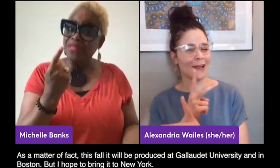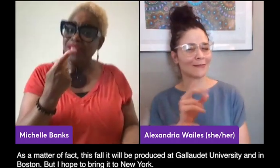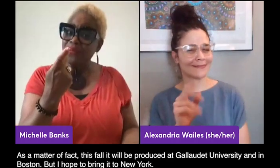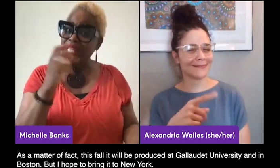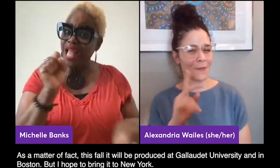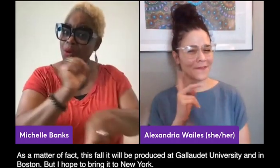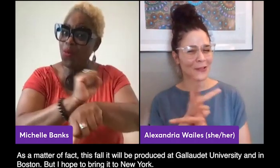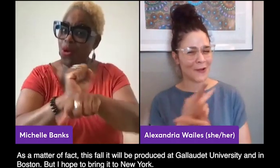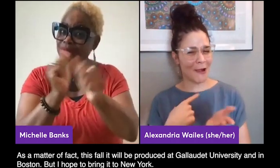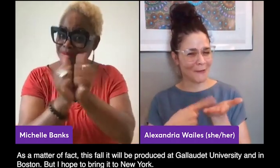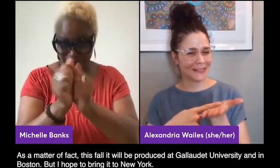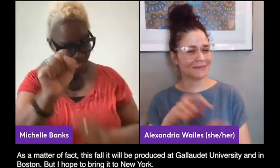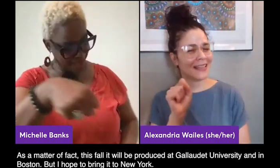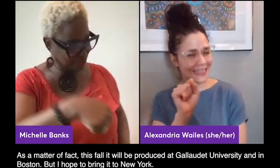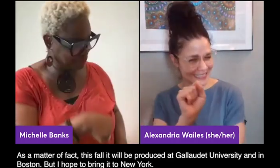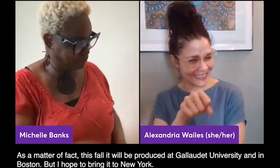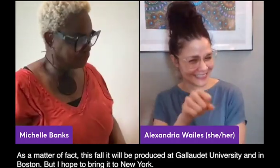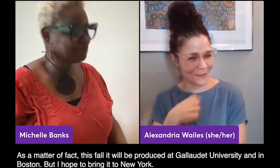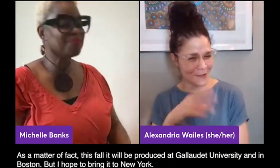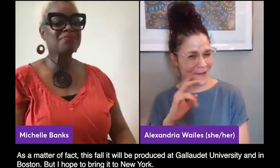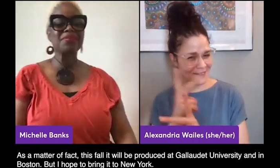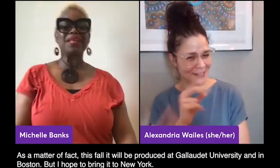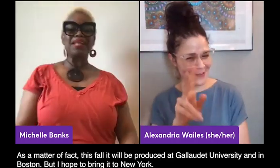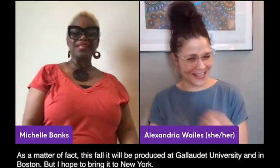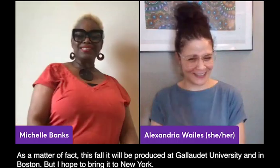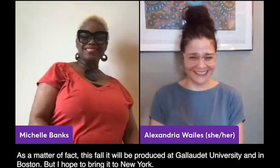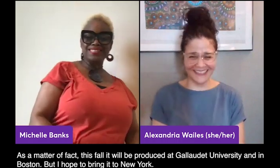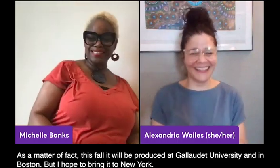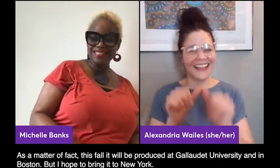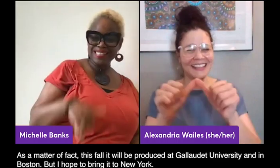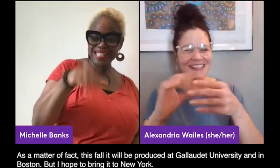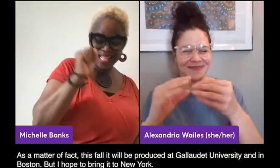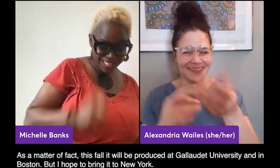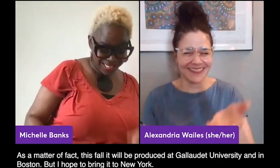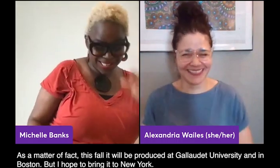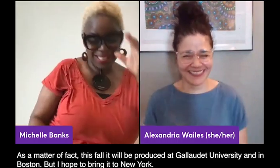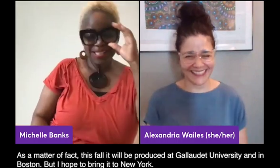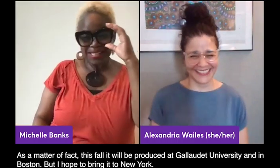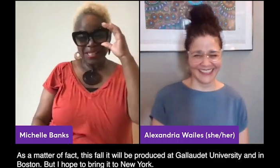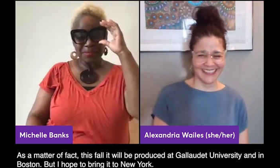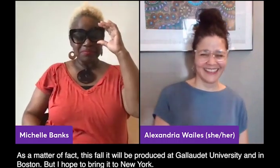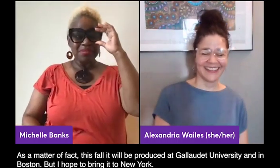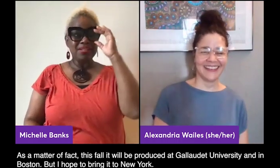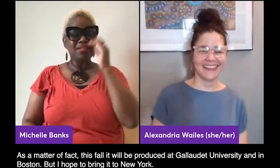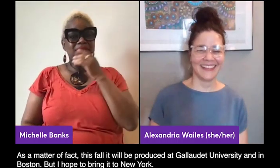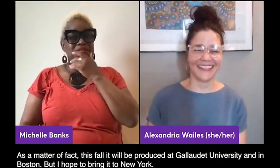have some conversations and figure out a way to do that. Please, continue.